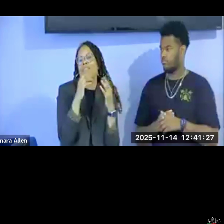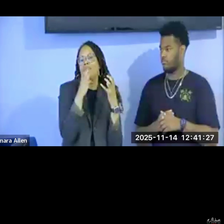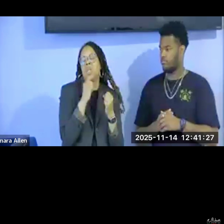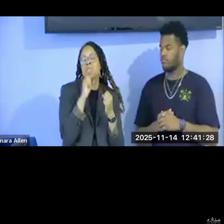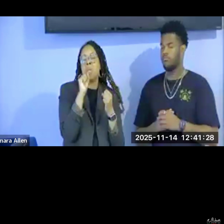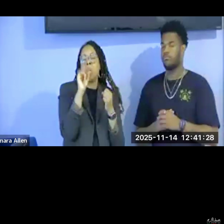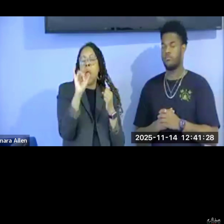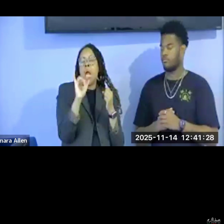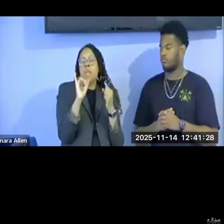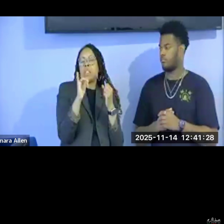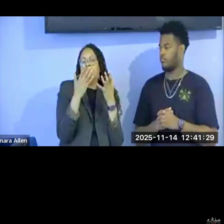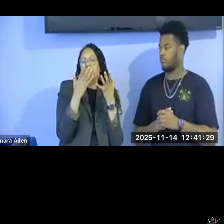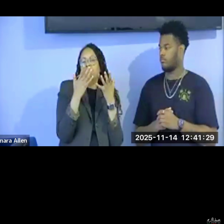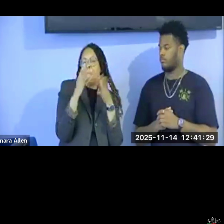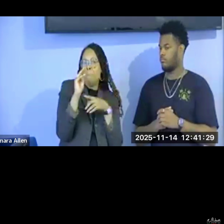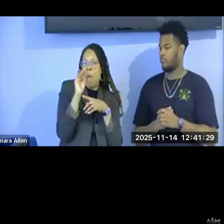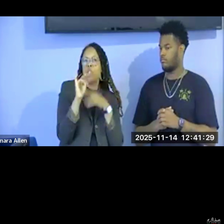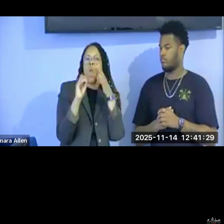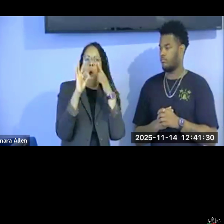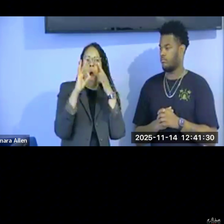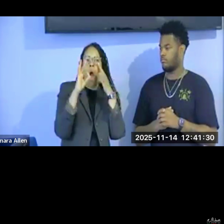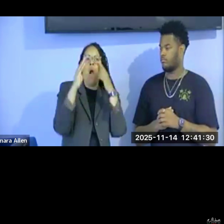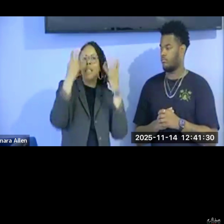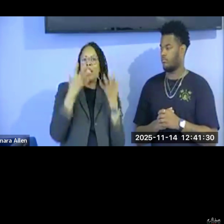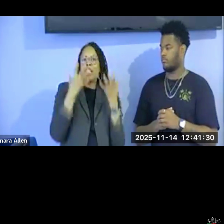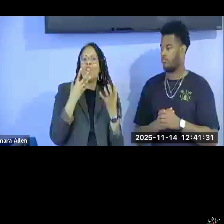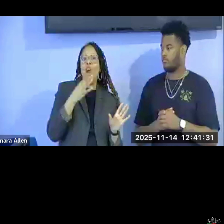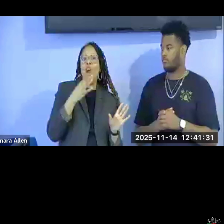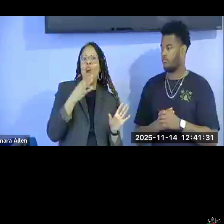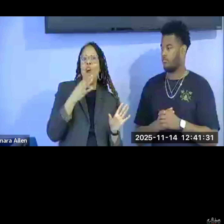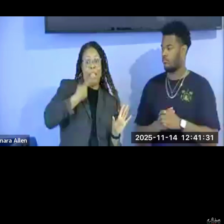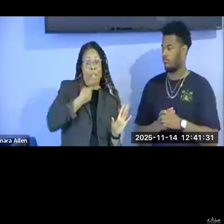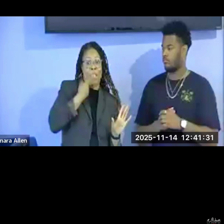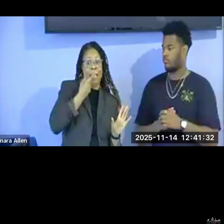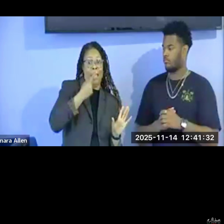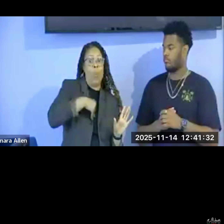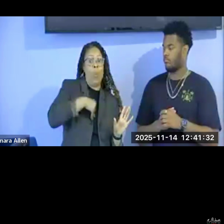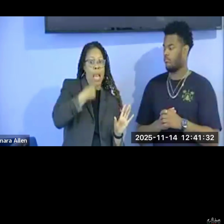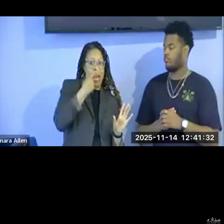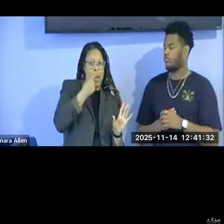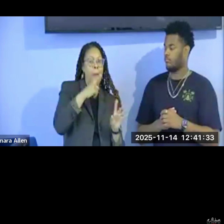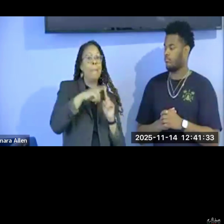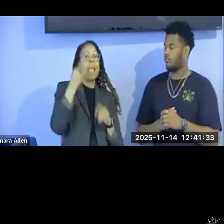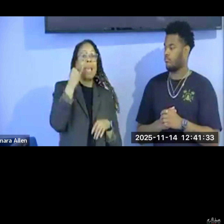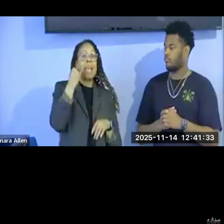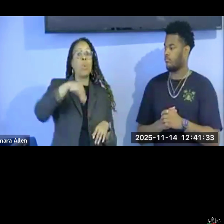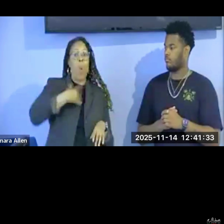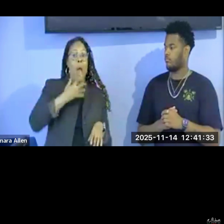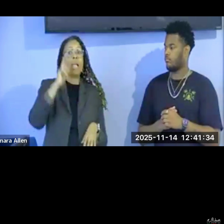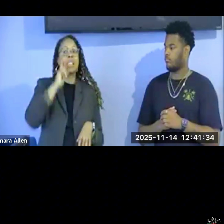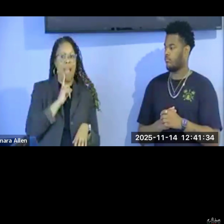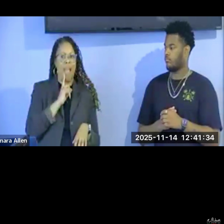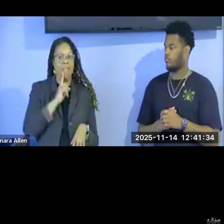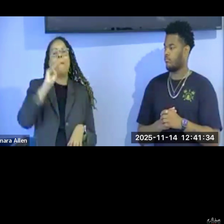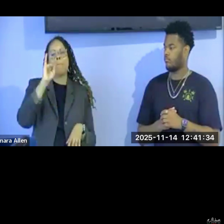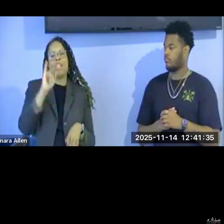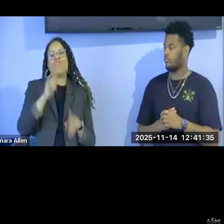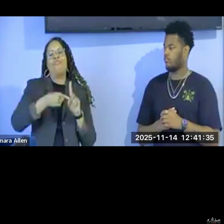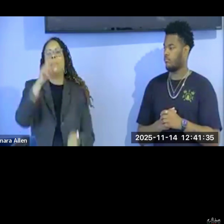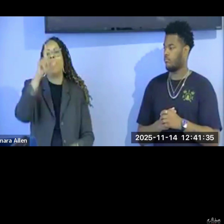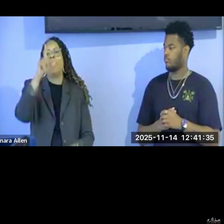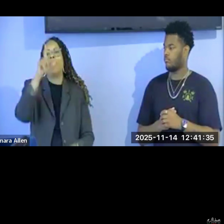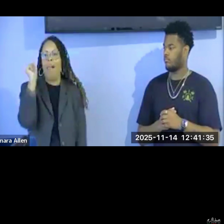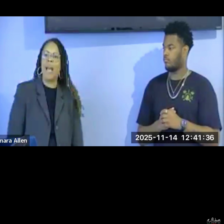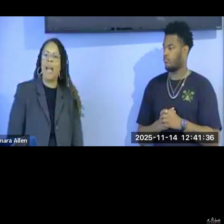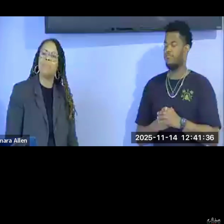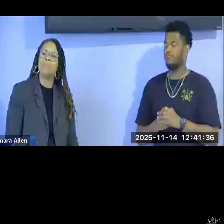And so they would feel conflicted because they finally were able to gain that experience here that they didn't get through their K through